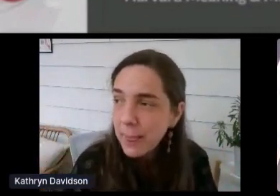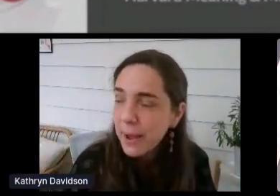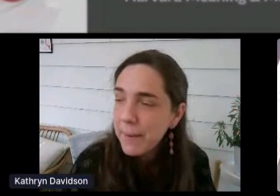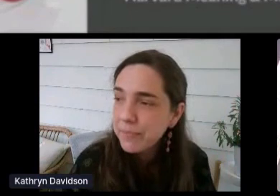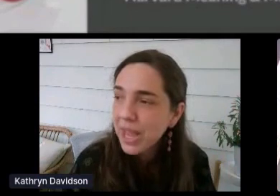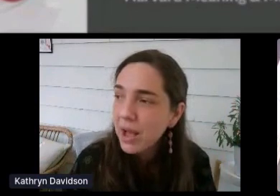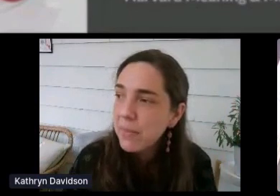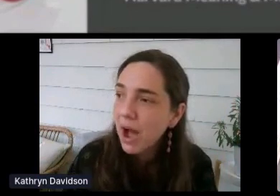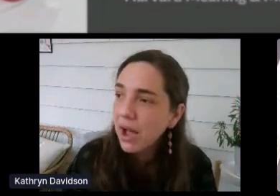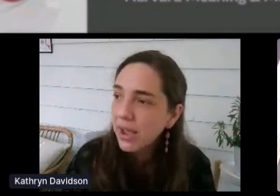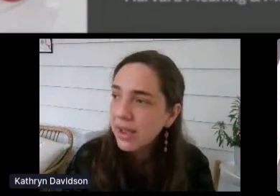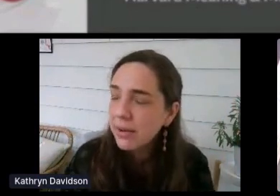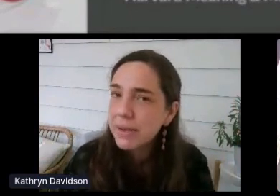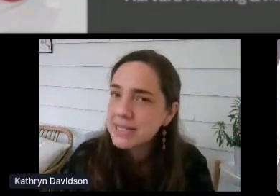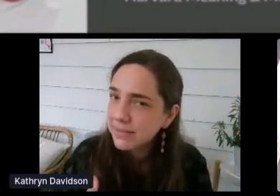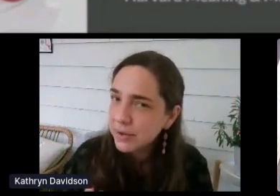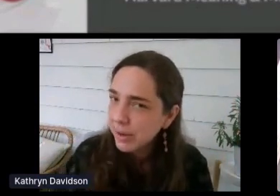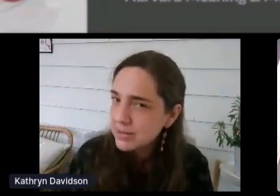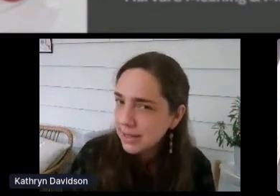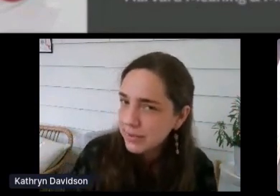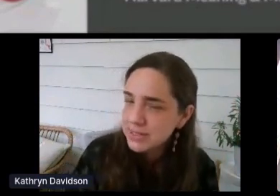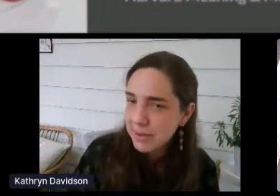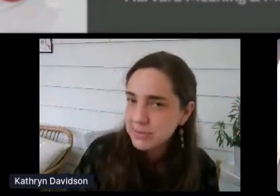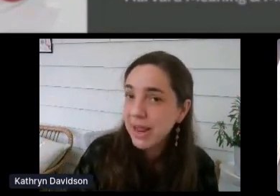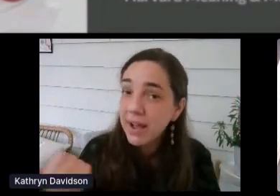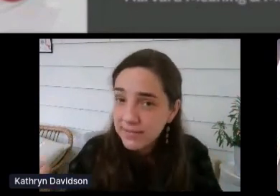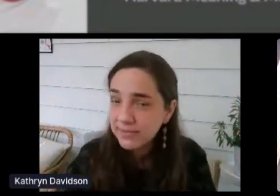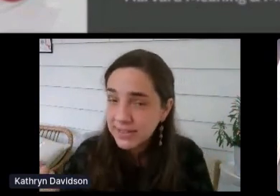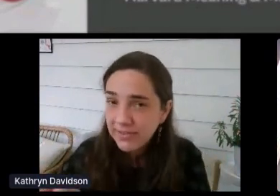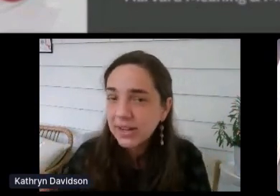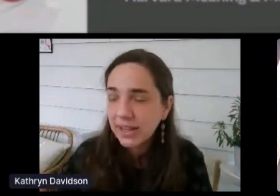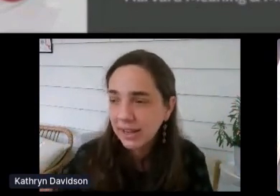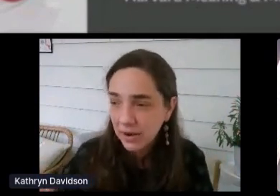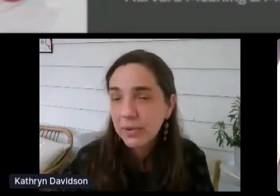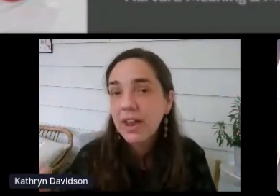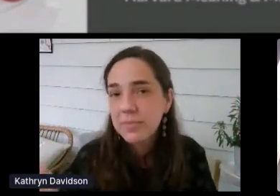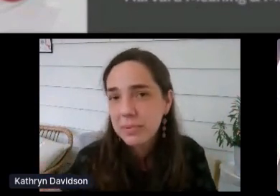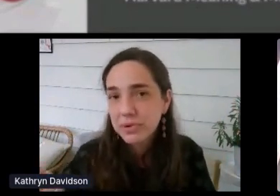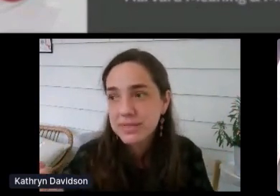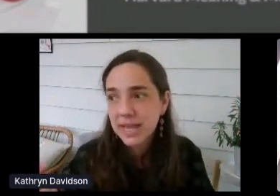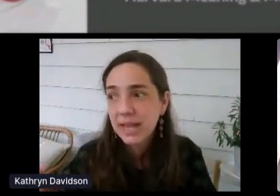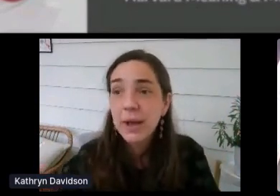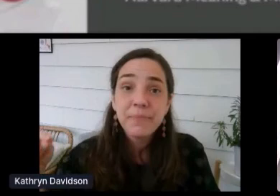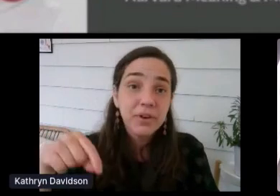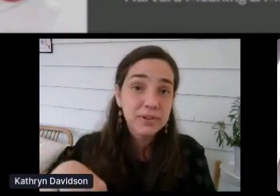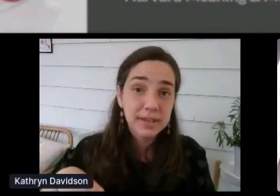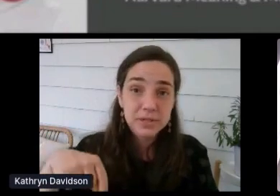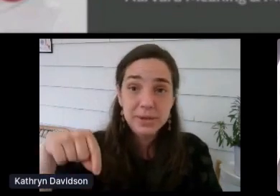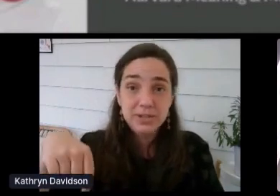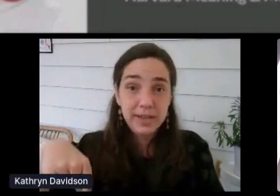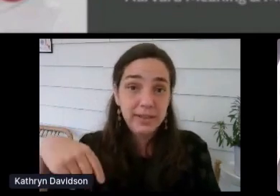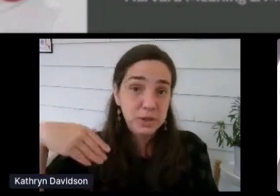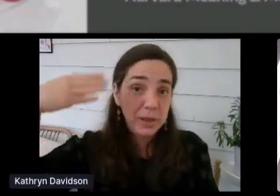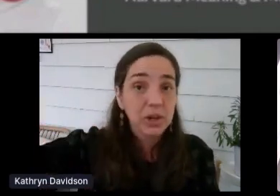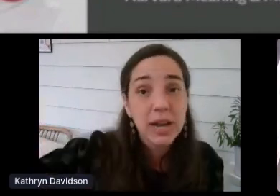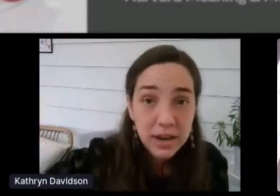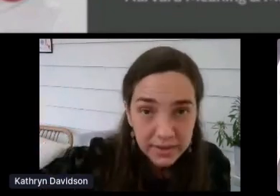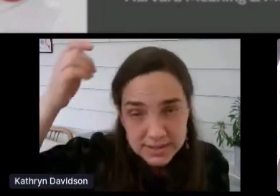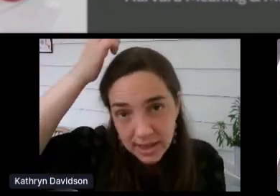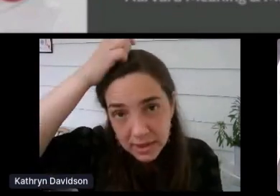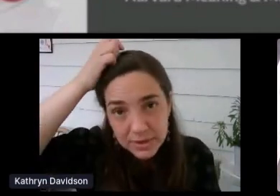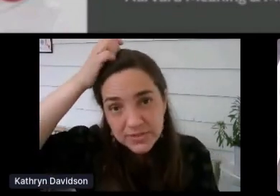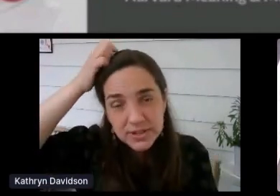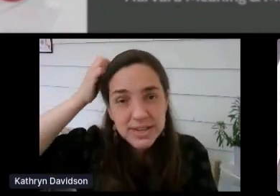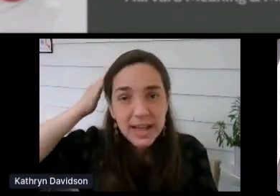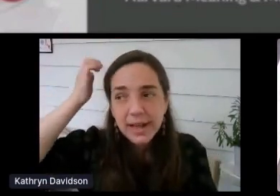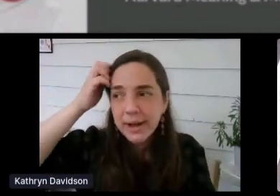Language. I myself know American Sign Language the best, but I have definitely know a lot of people who say are first language speakers of English but learned